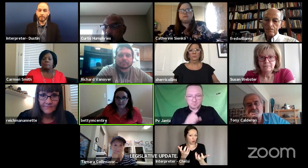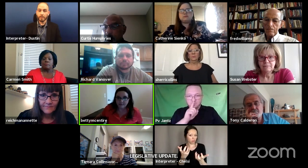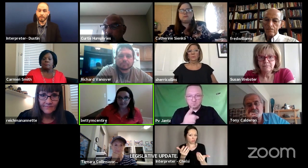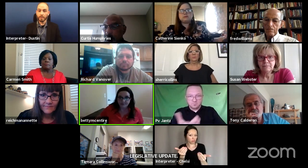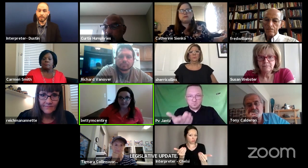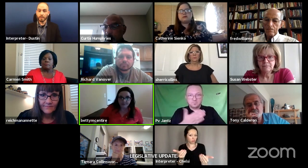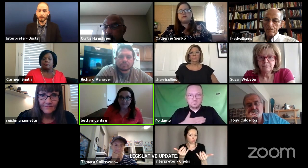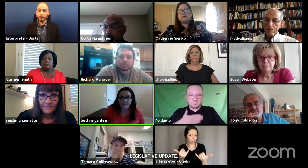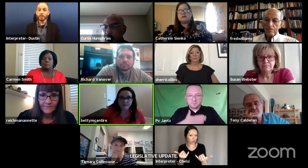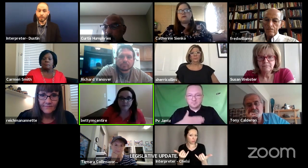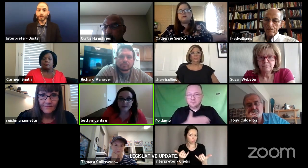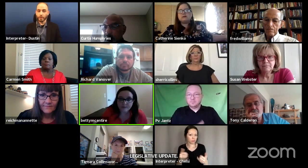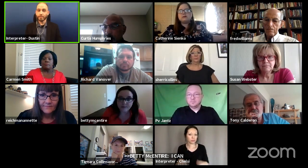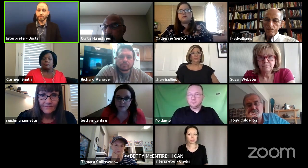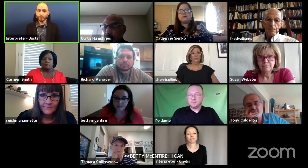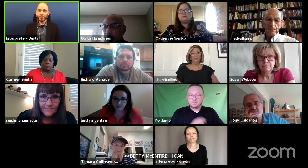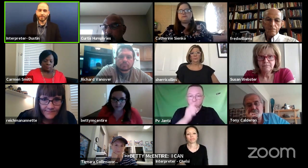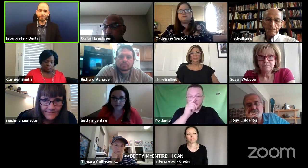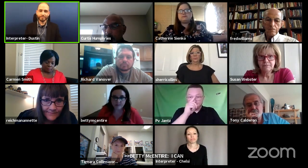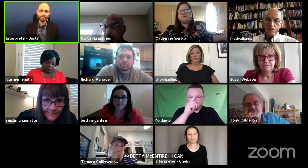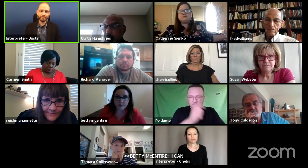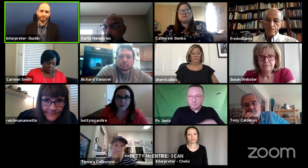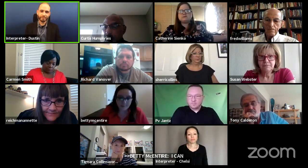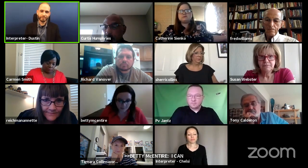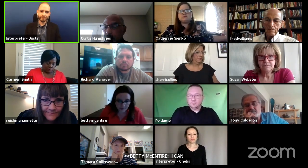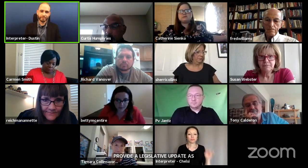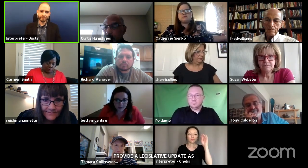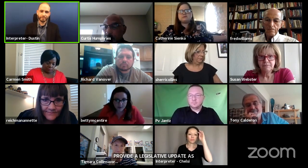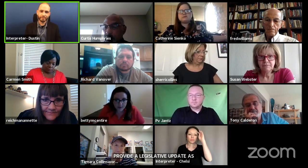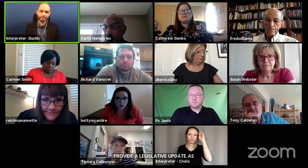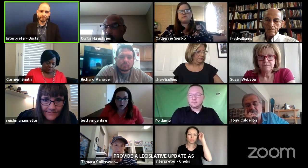that. Sure, please.